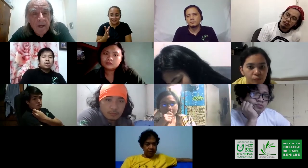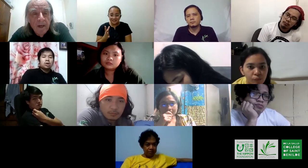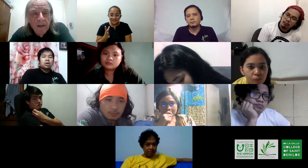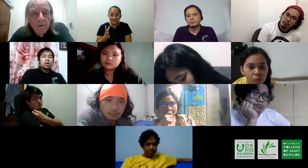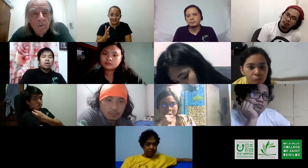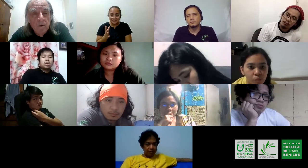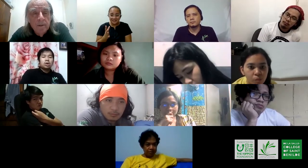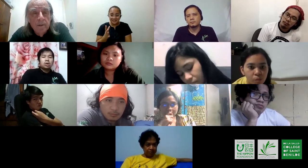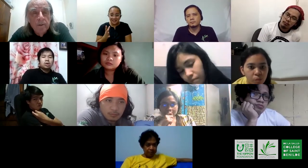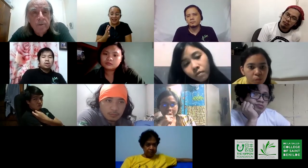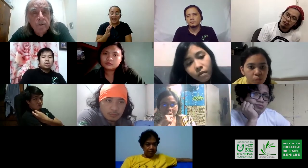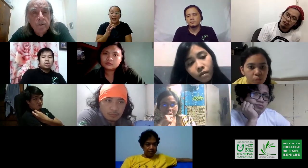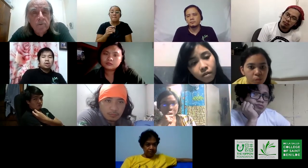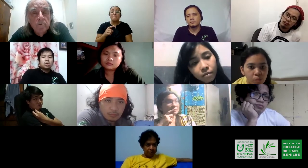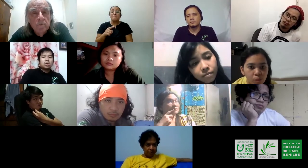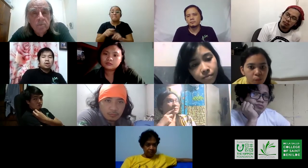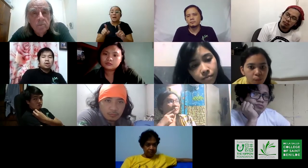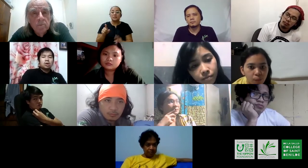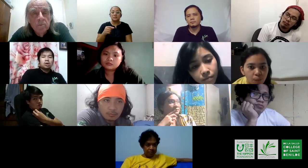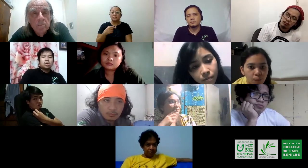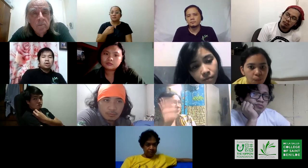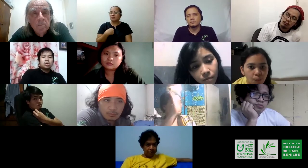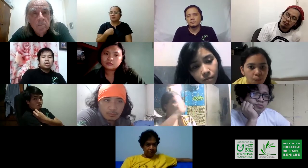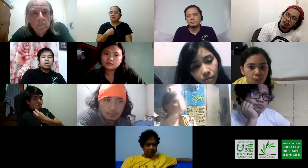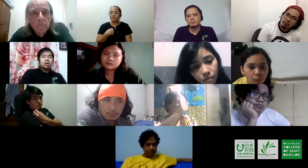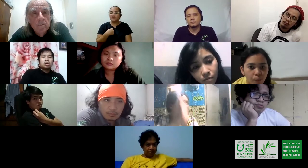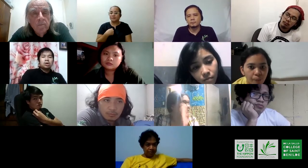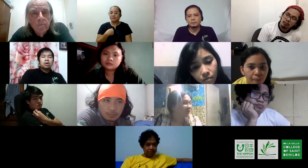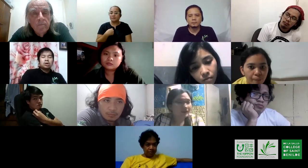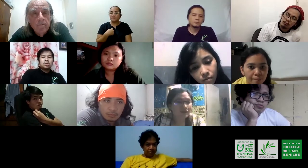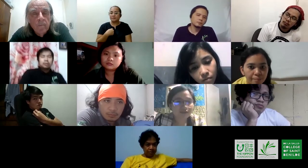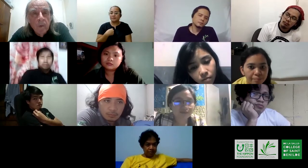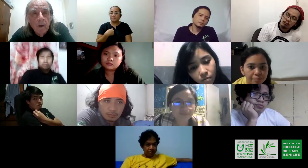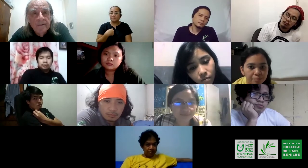Okay, but I don't want you to